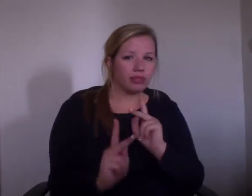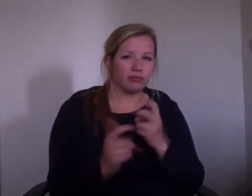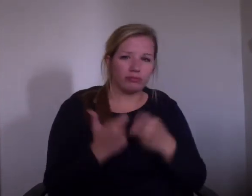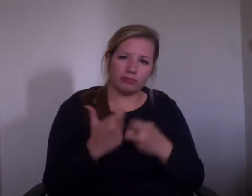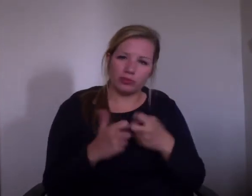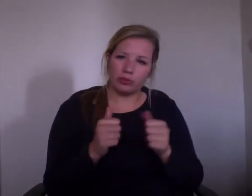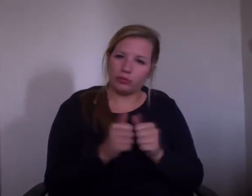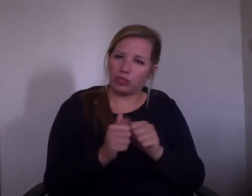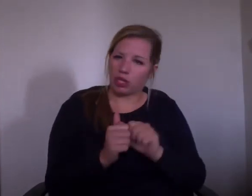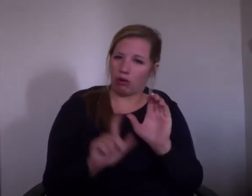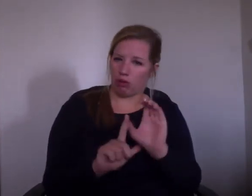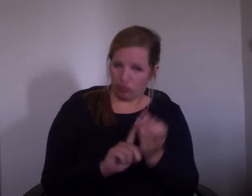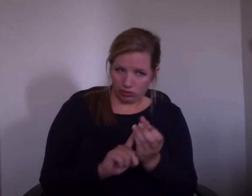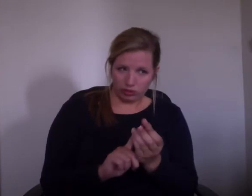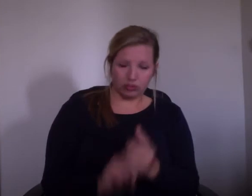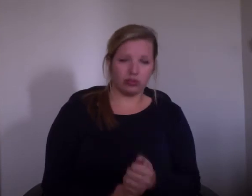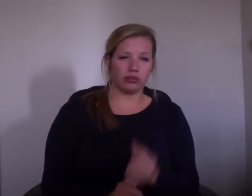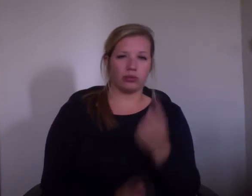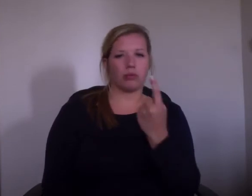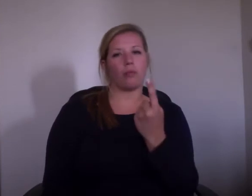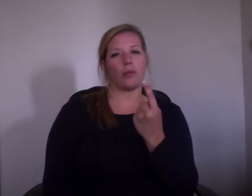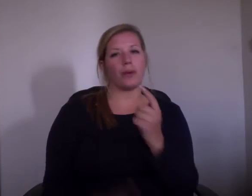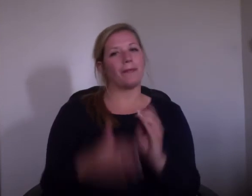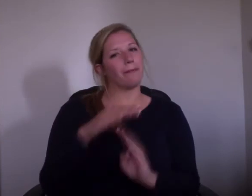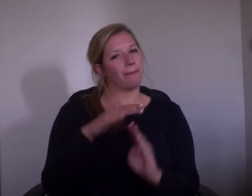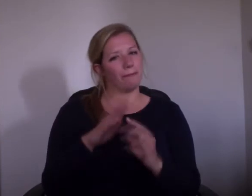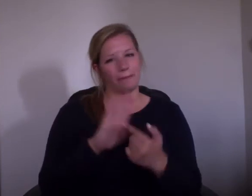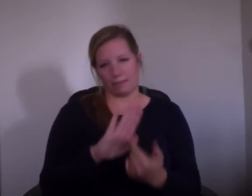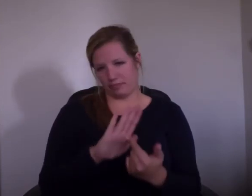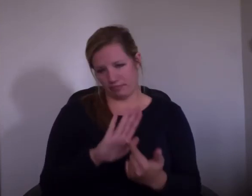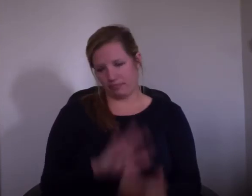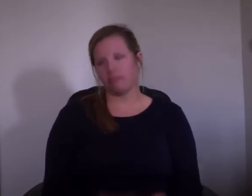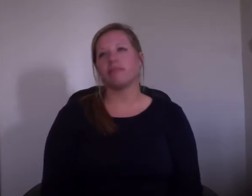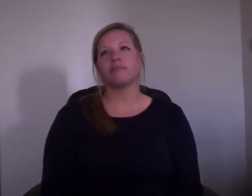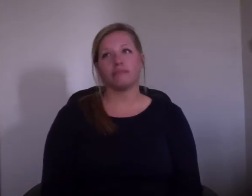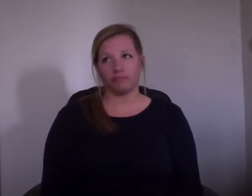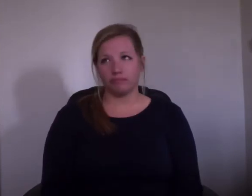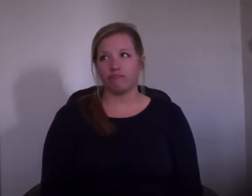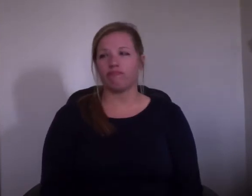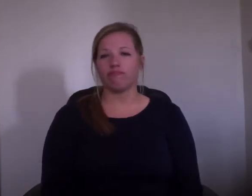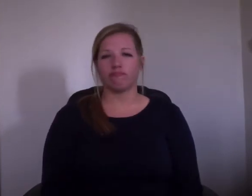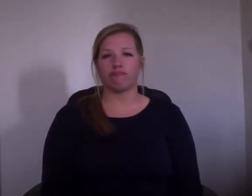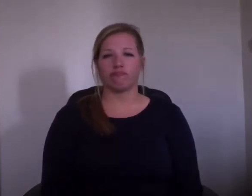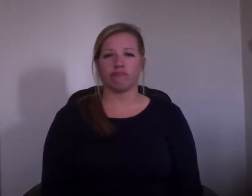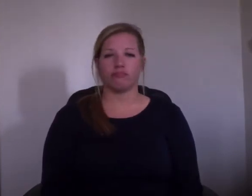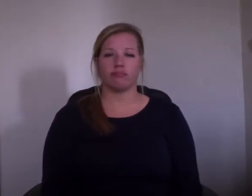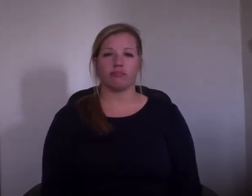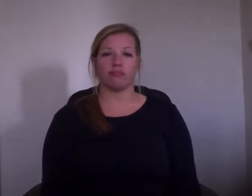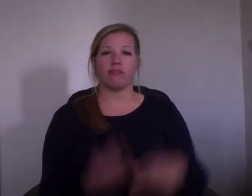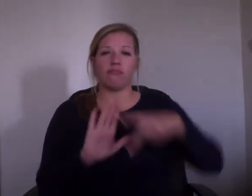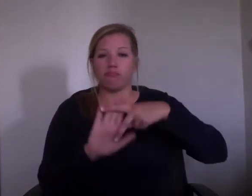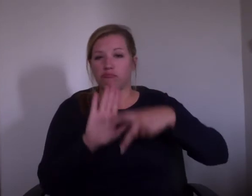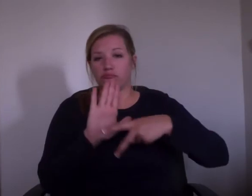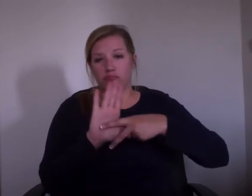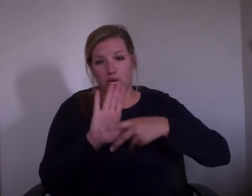So to give one basic example here, we had a policy that came into effect about 15